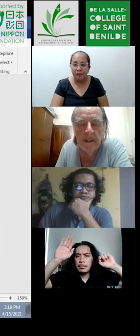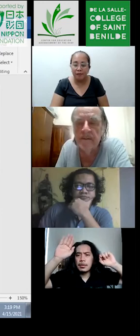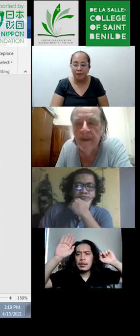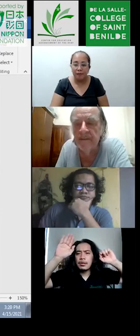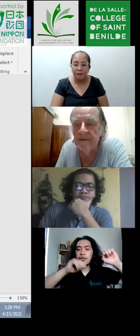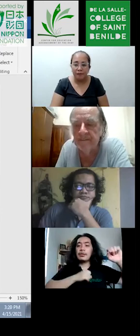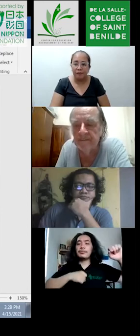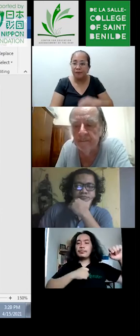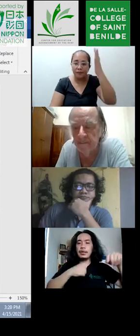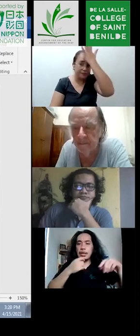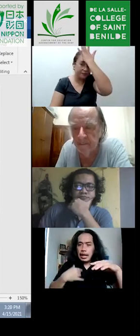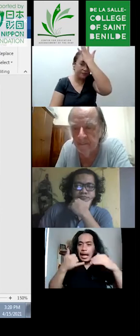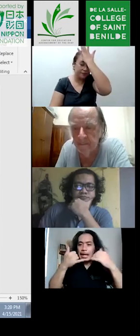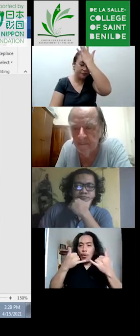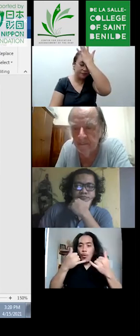Yes, Peeps.